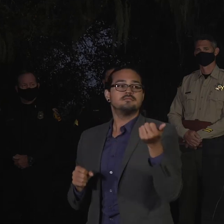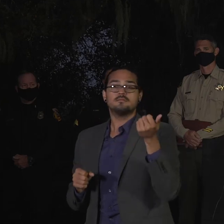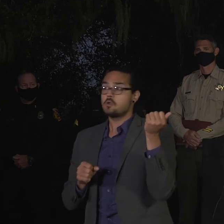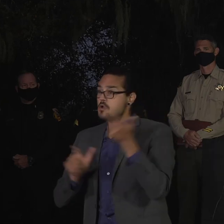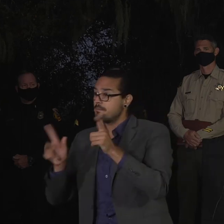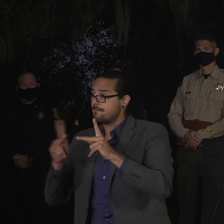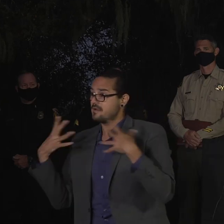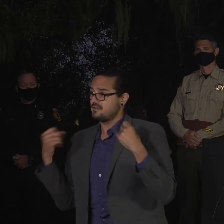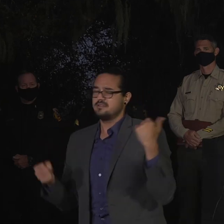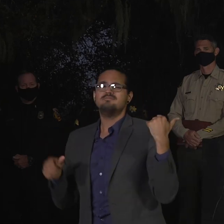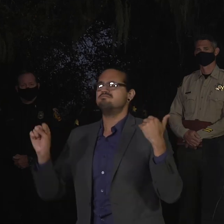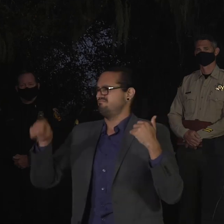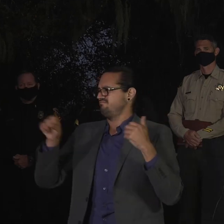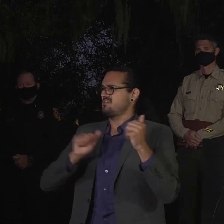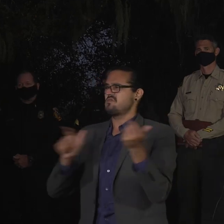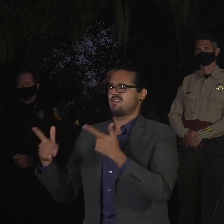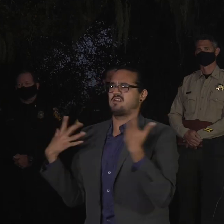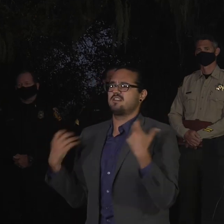Yeah.